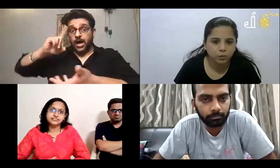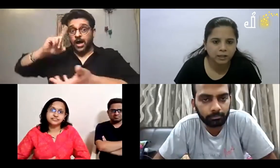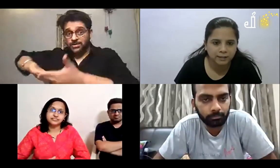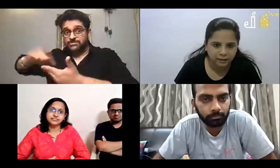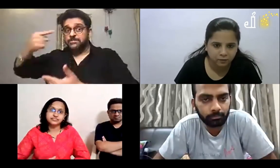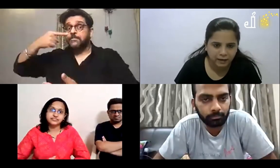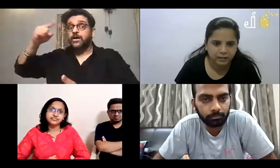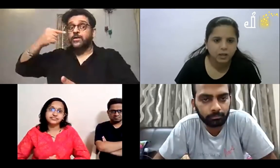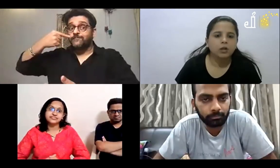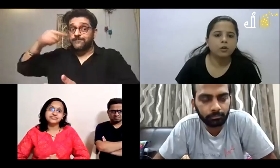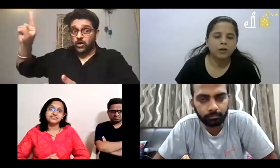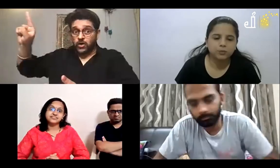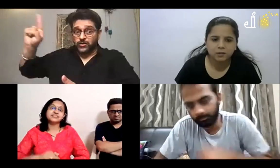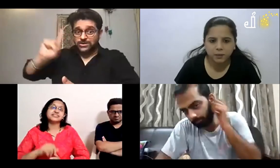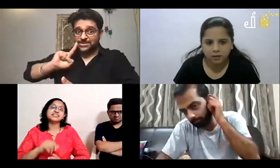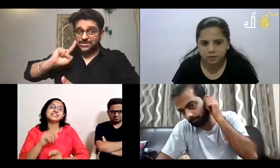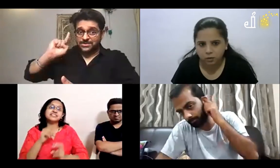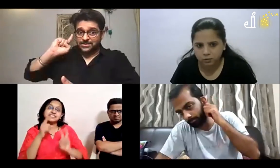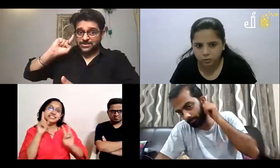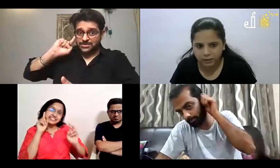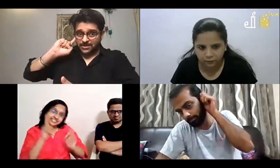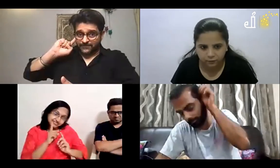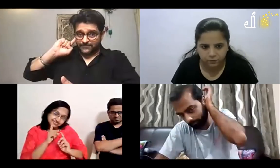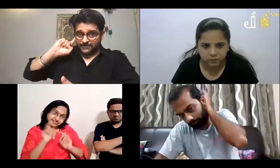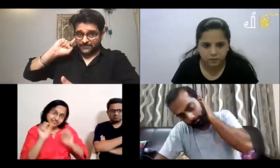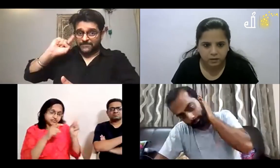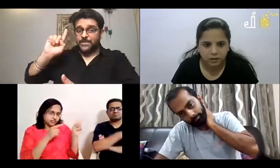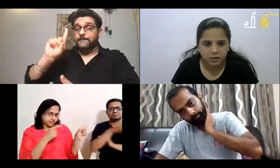are deaf, right? Your husband's parents are also deaf,